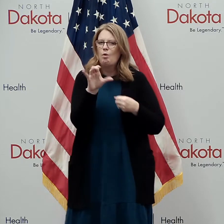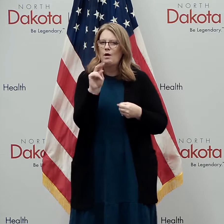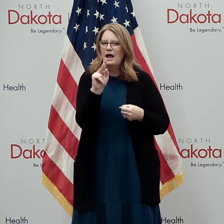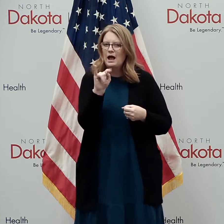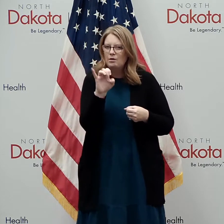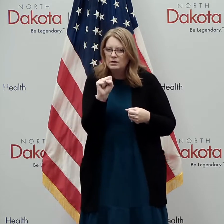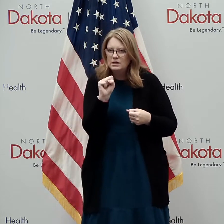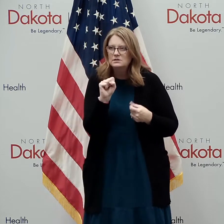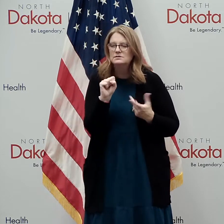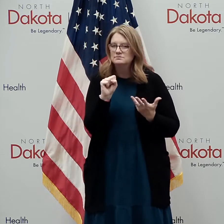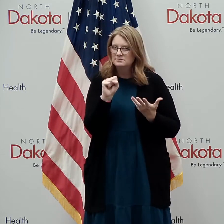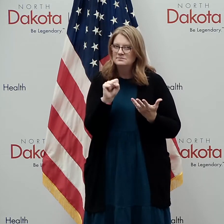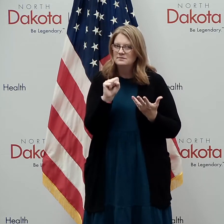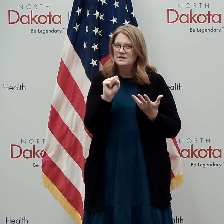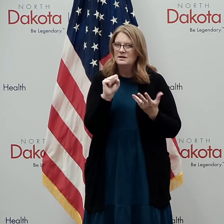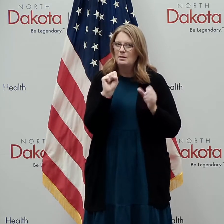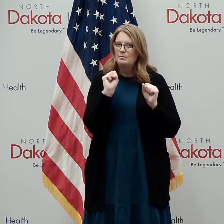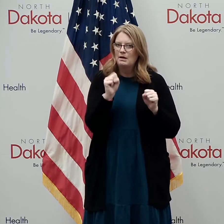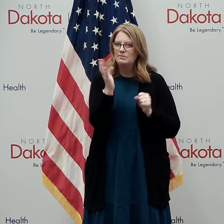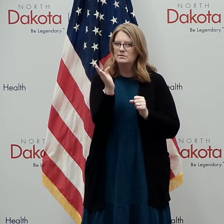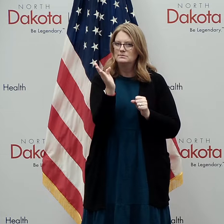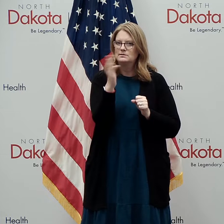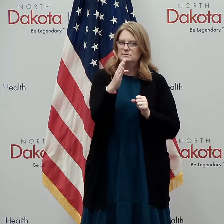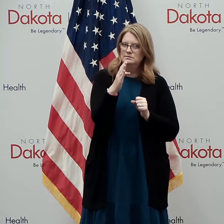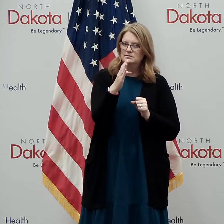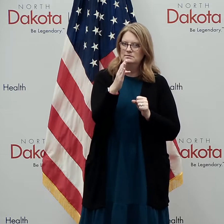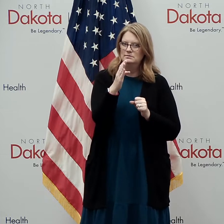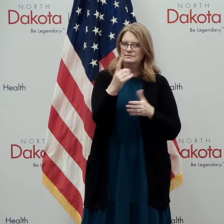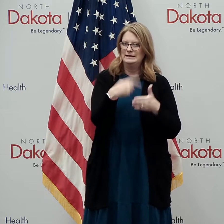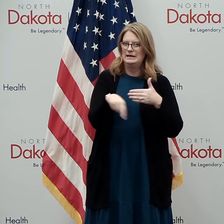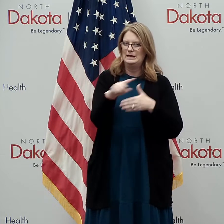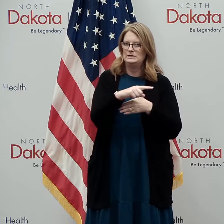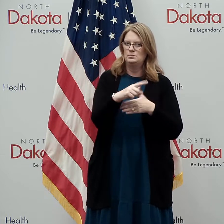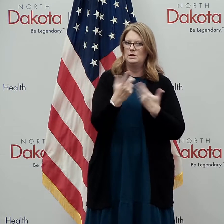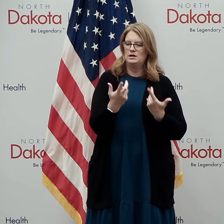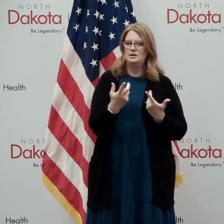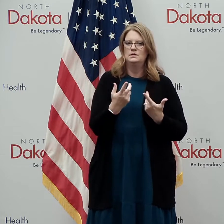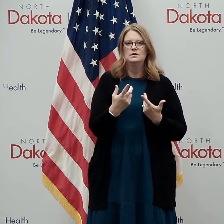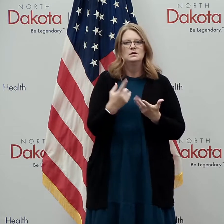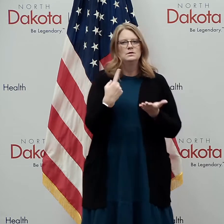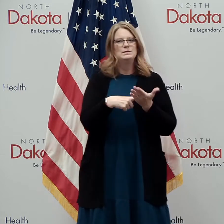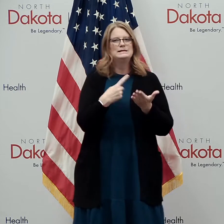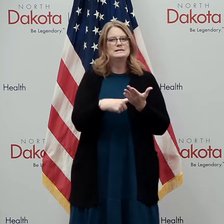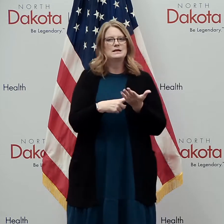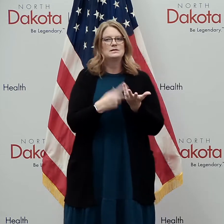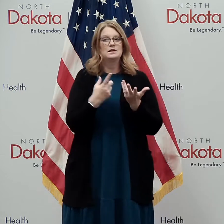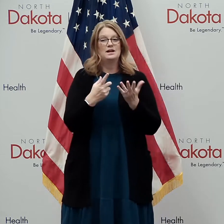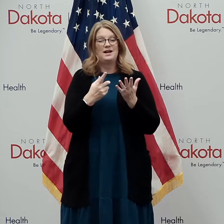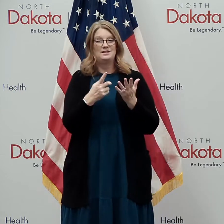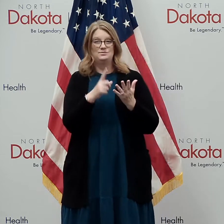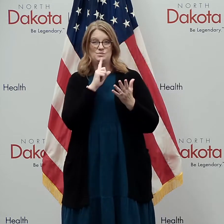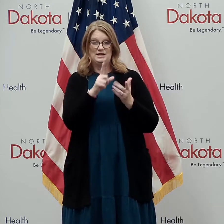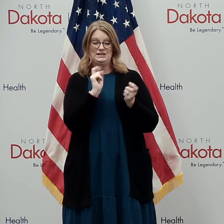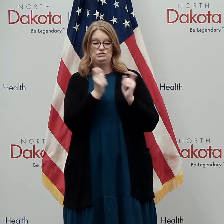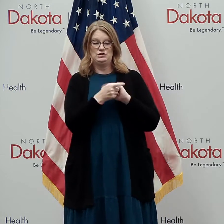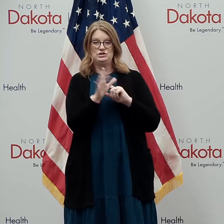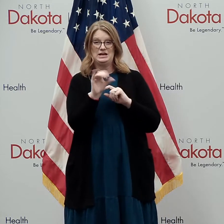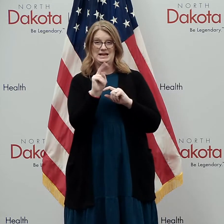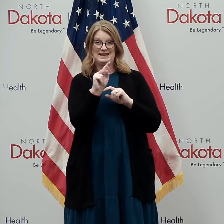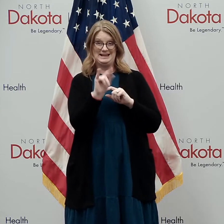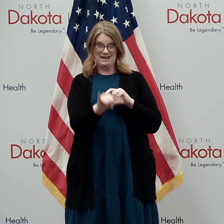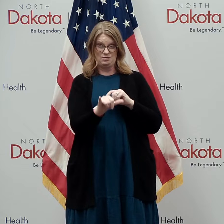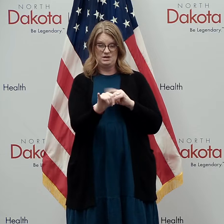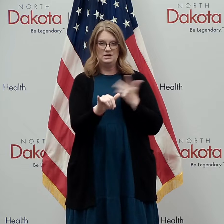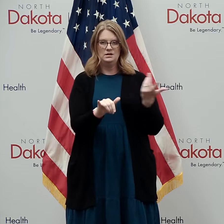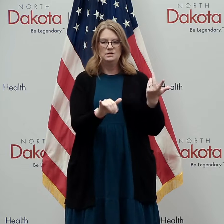about potential moves to yellow next week. We talked about doing this on a county by county versus a statewide basis. You saw from the